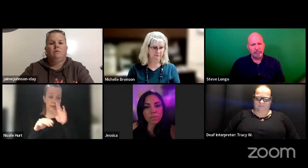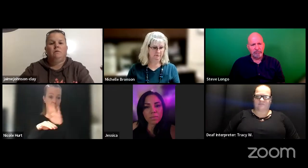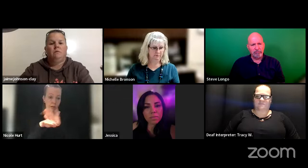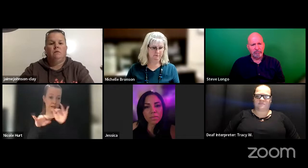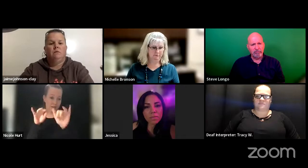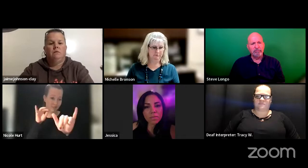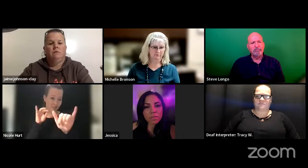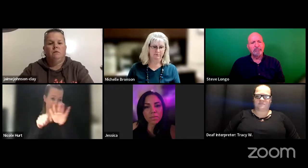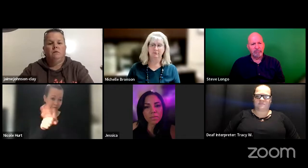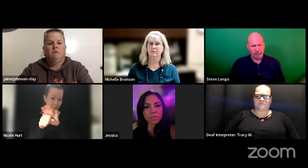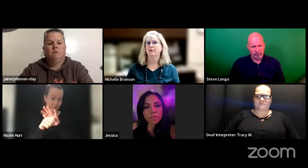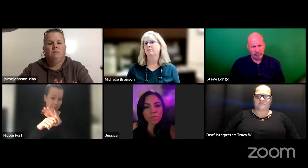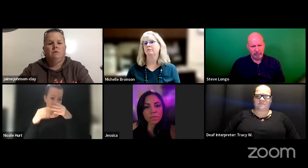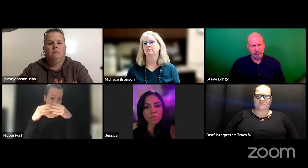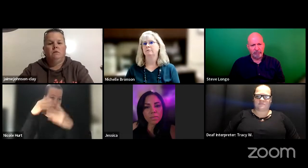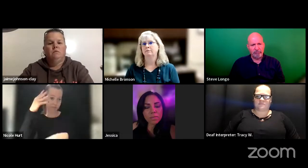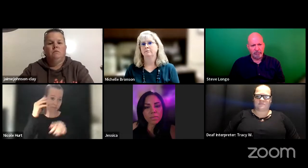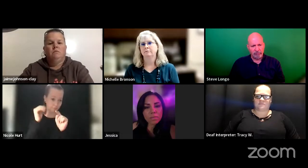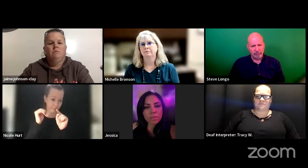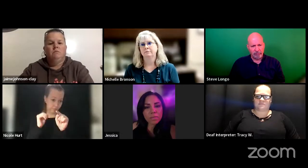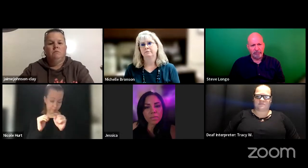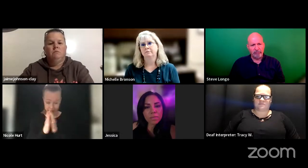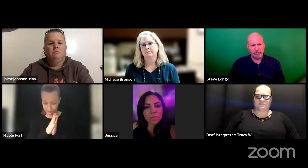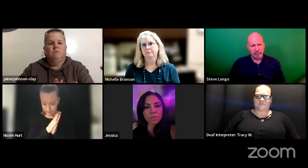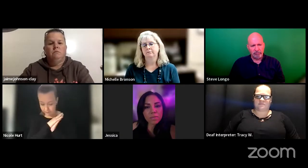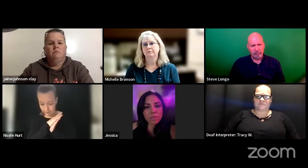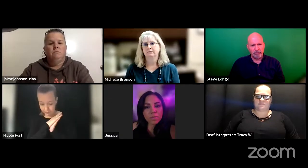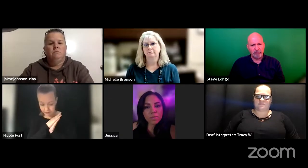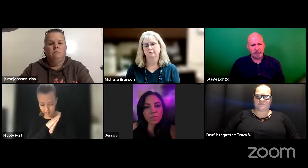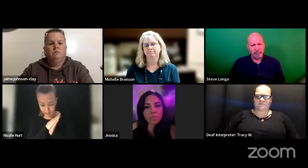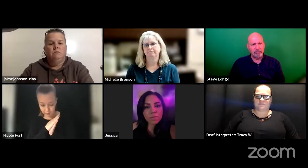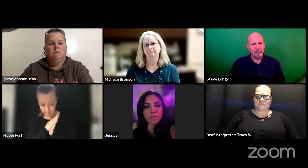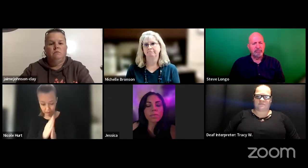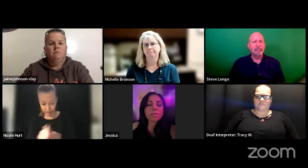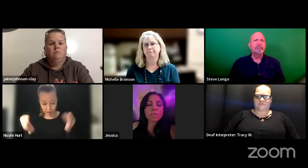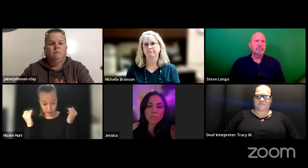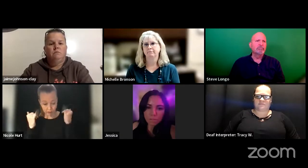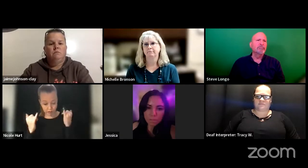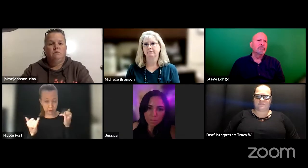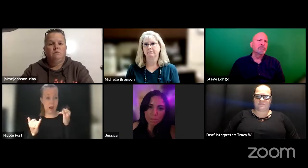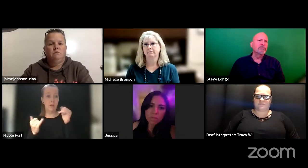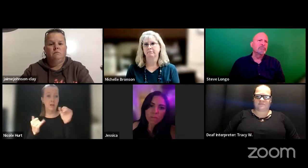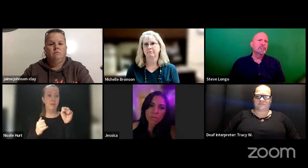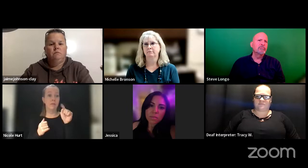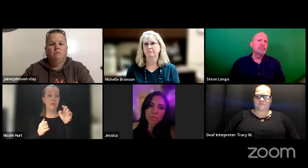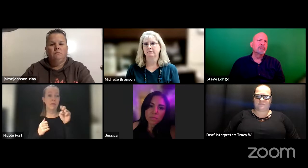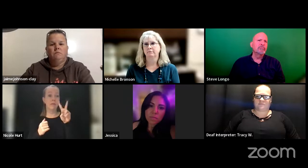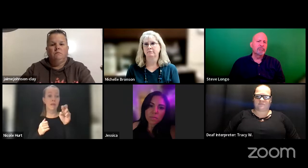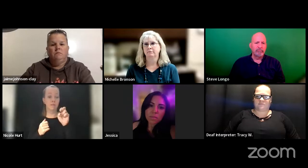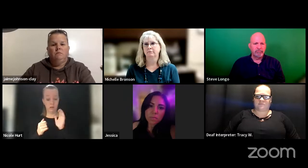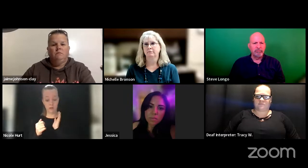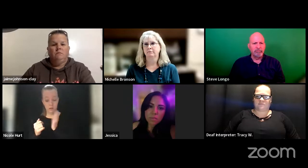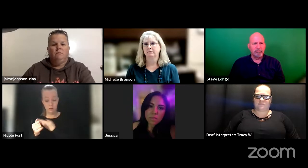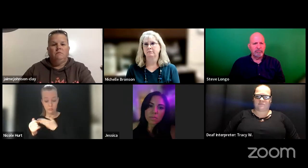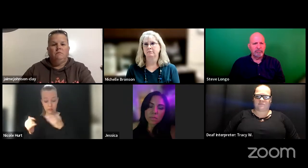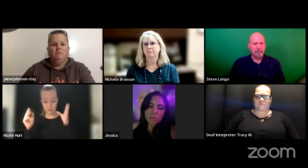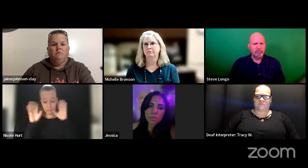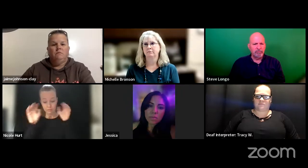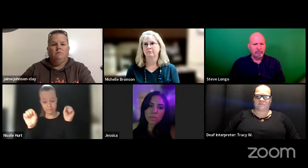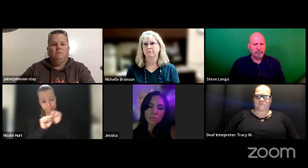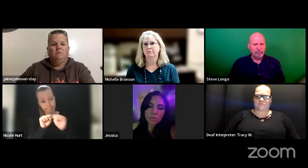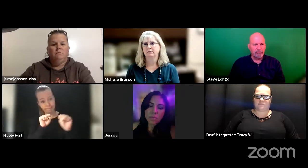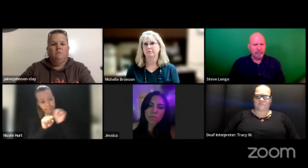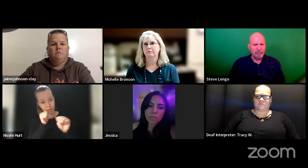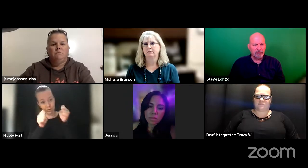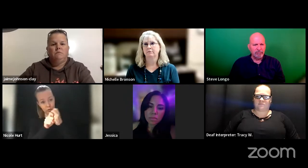times listed. And then you can find the Zoom link there in order to participate in the board meeting.